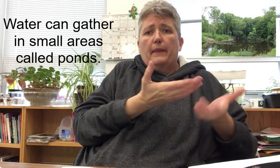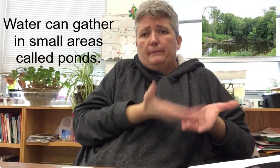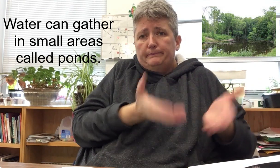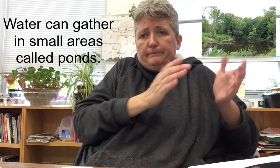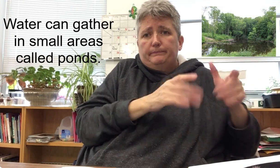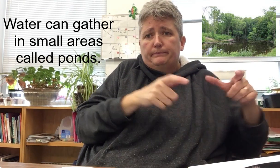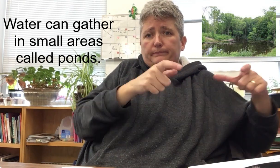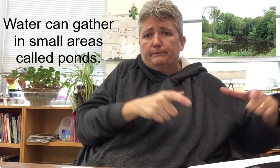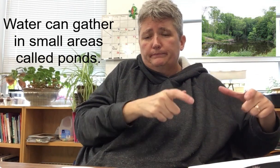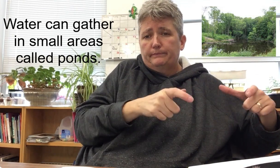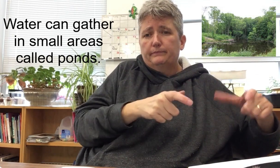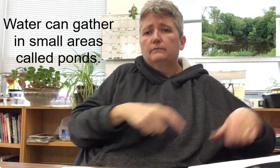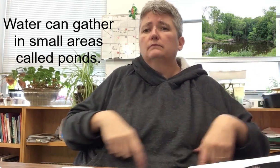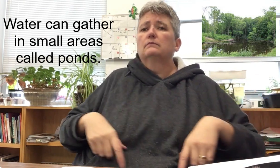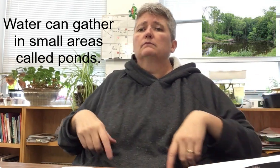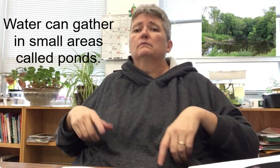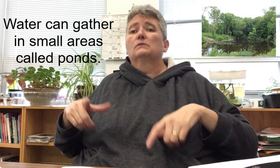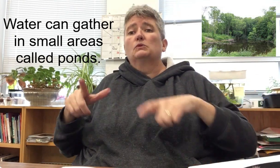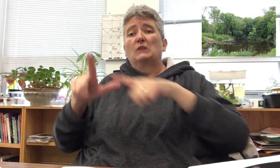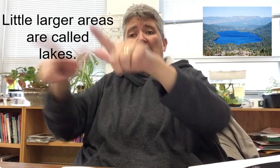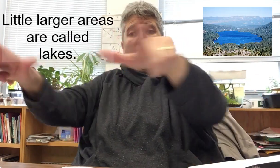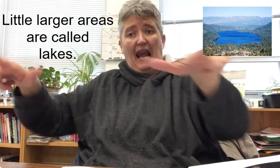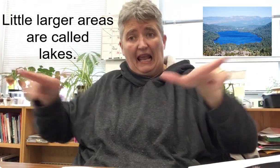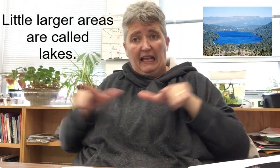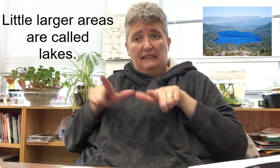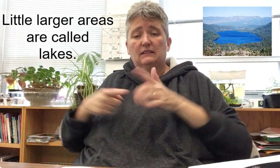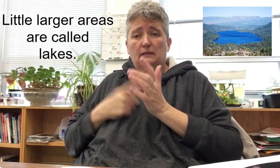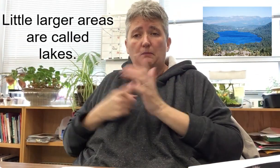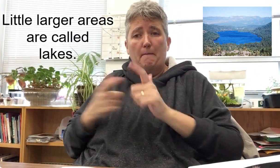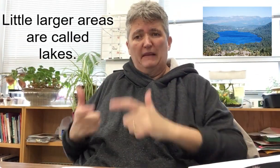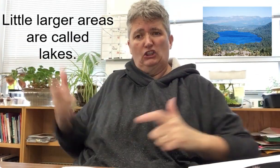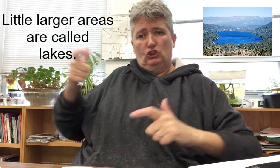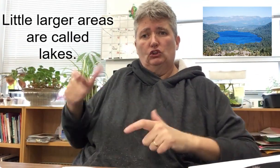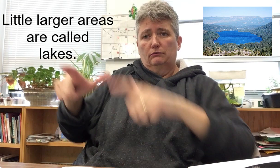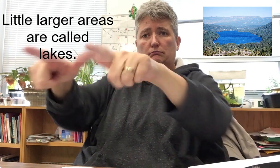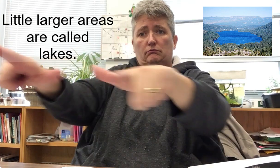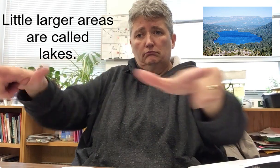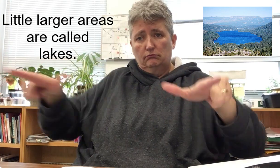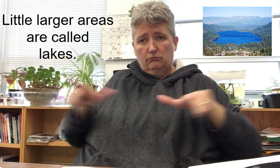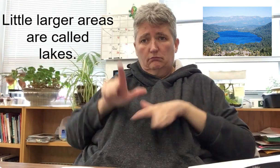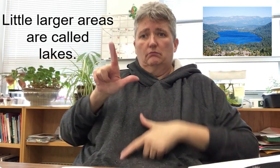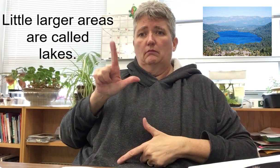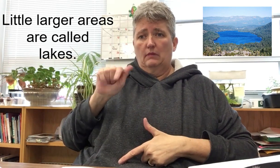And then you can have, a huge lake even, all the way up to there.